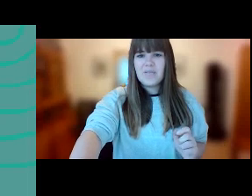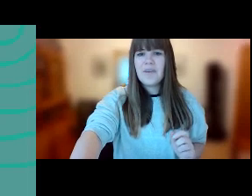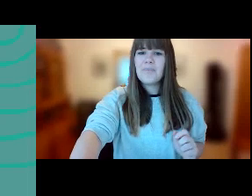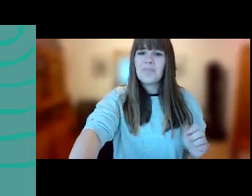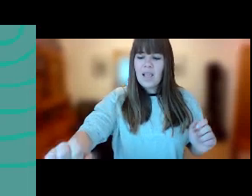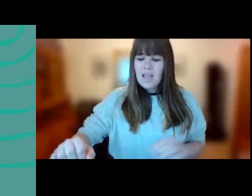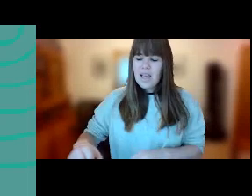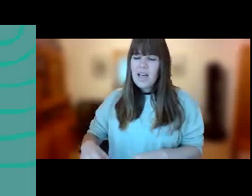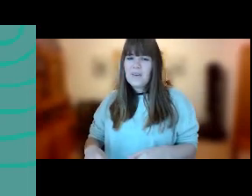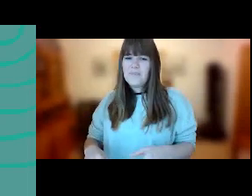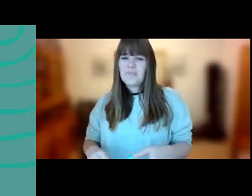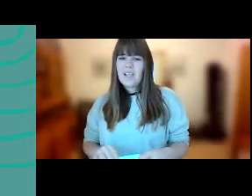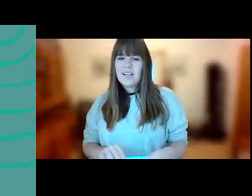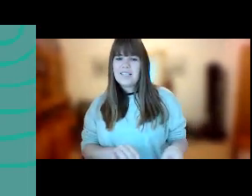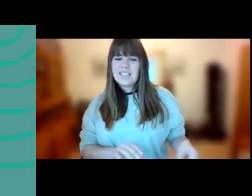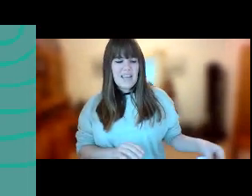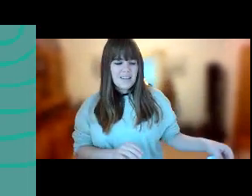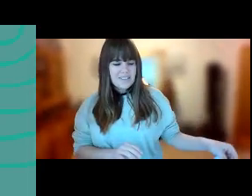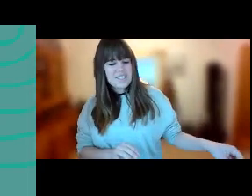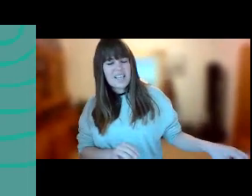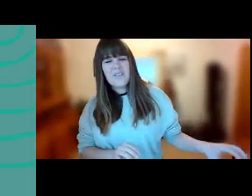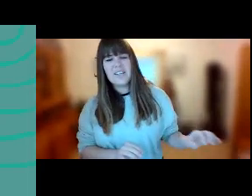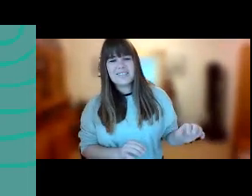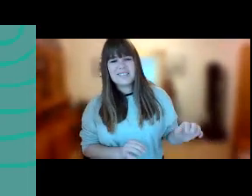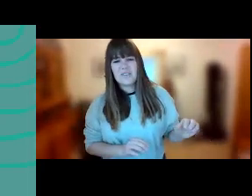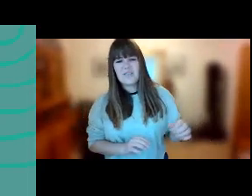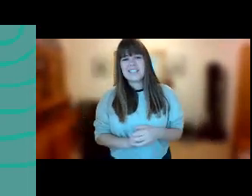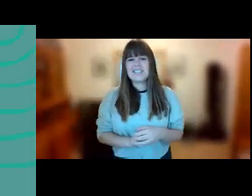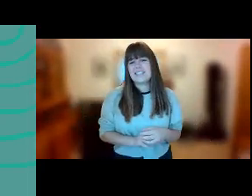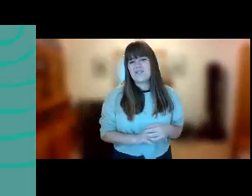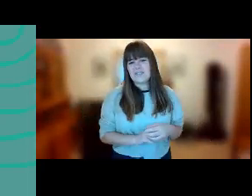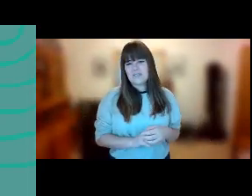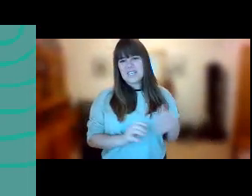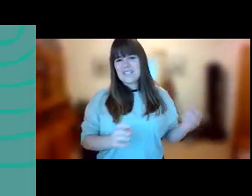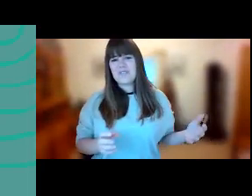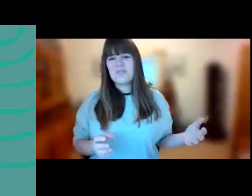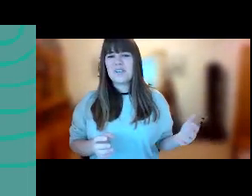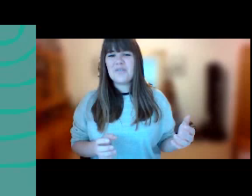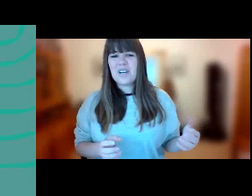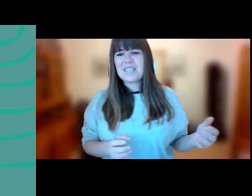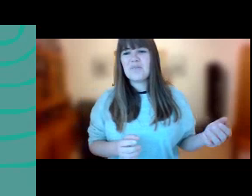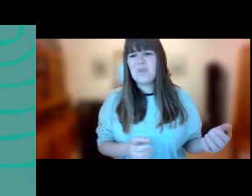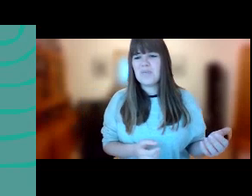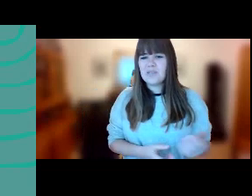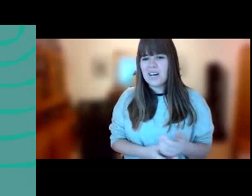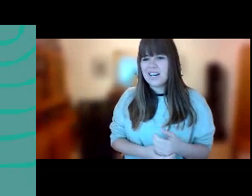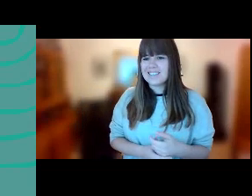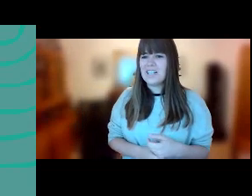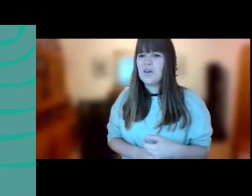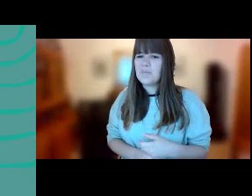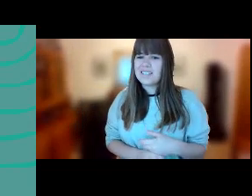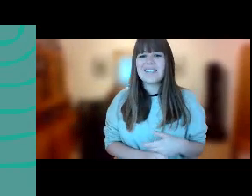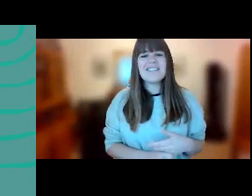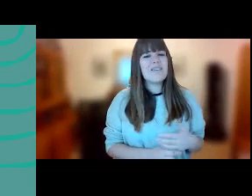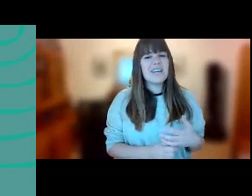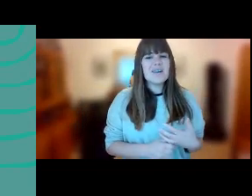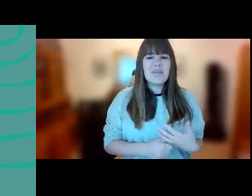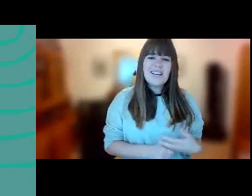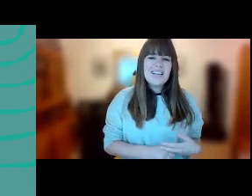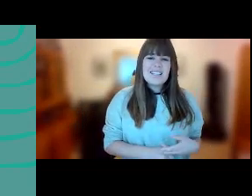haven't heard of that. So yeah, just I think reflecting first of all on a phrase that we've probably all heard a lot,